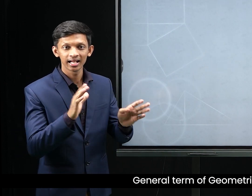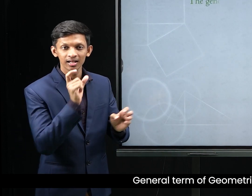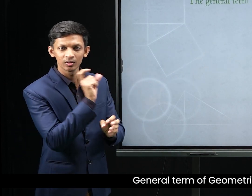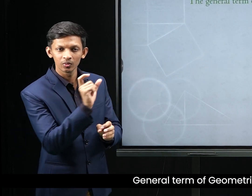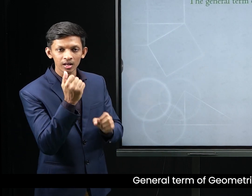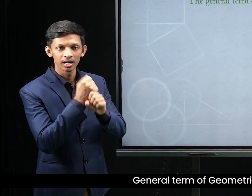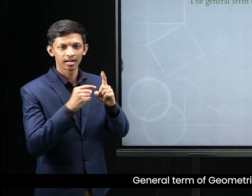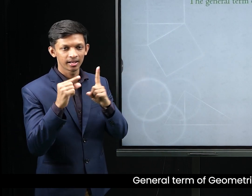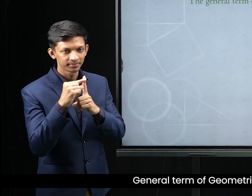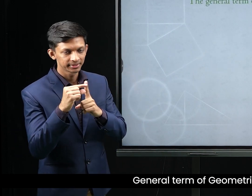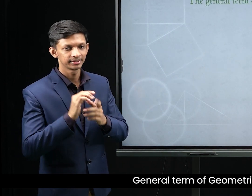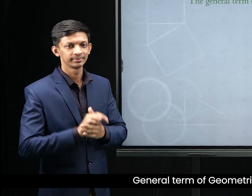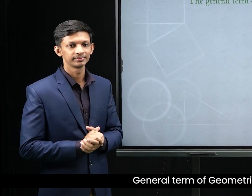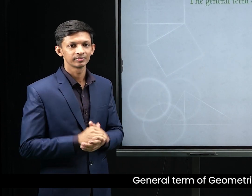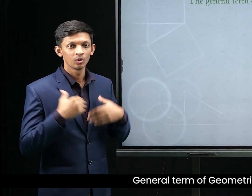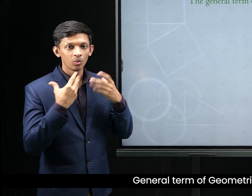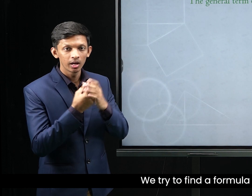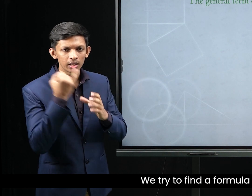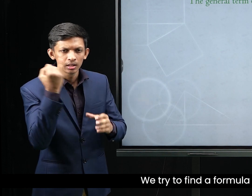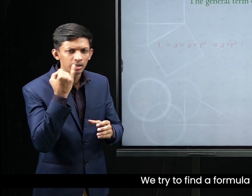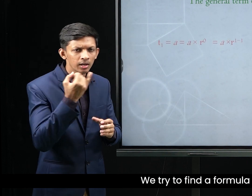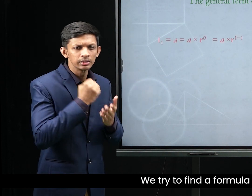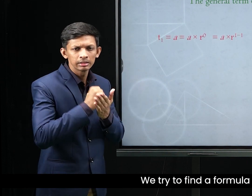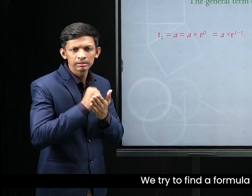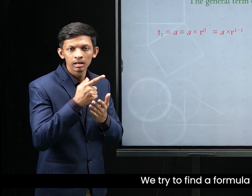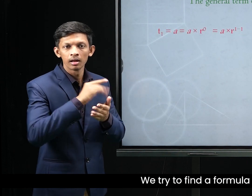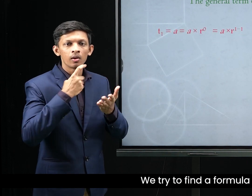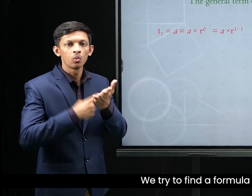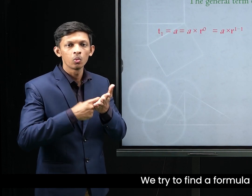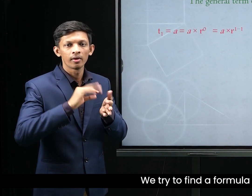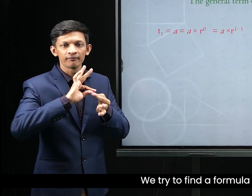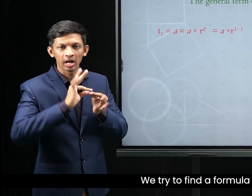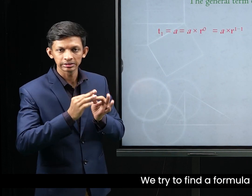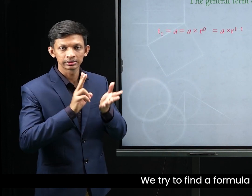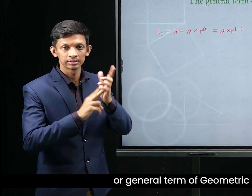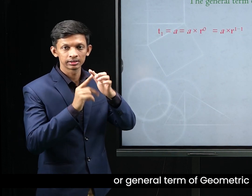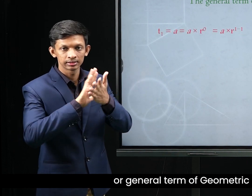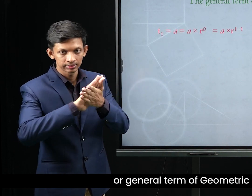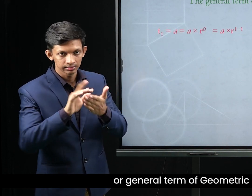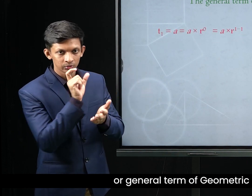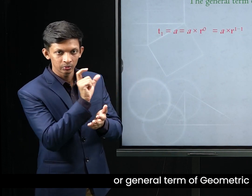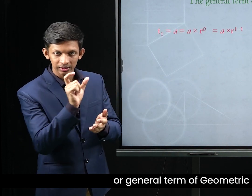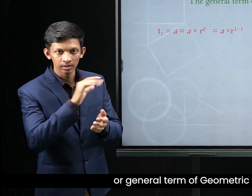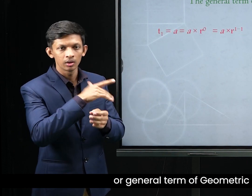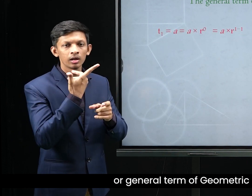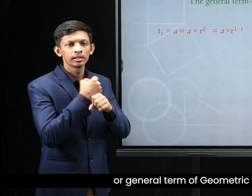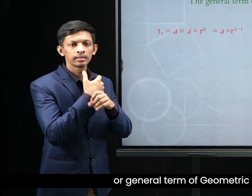General term of geometric progression. We try to find a formula for nth term or general term of geometric